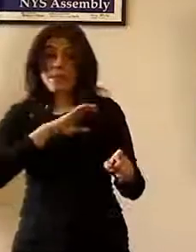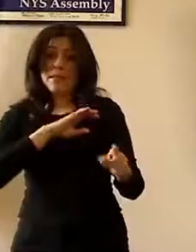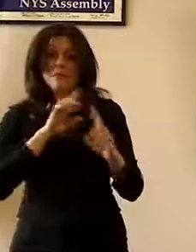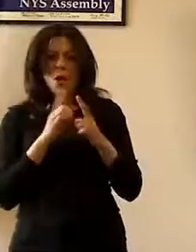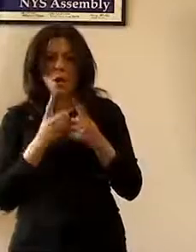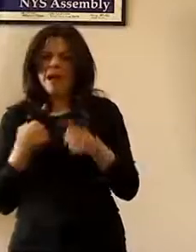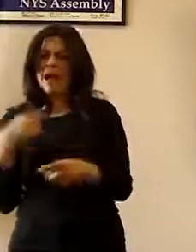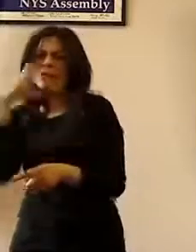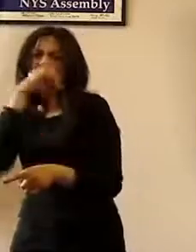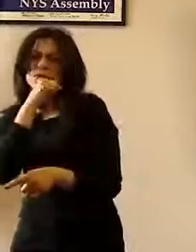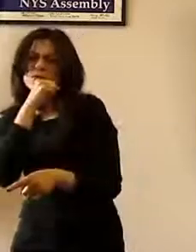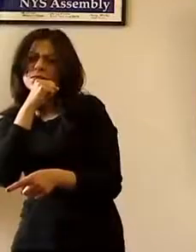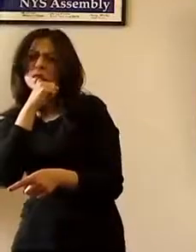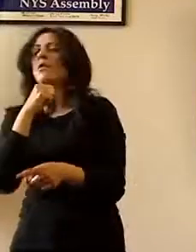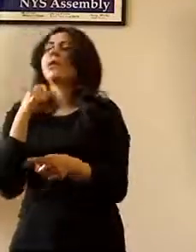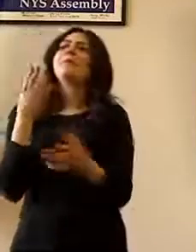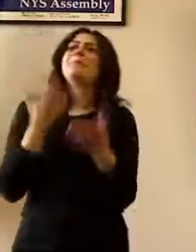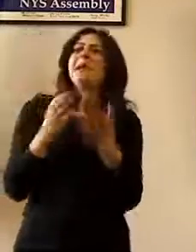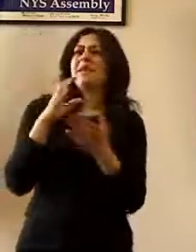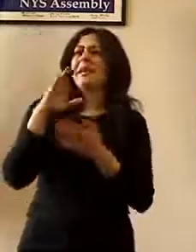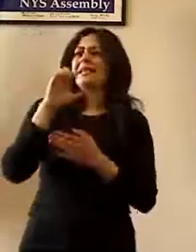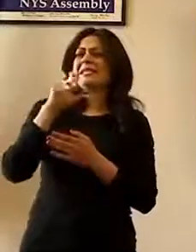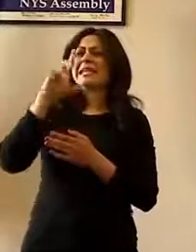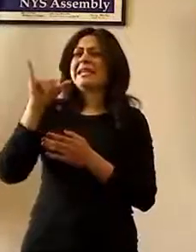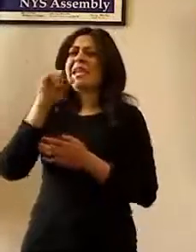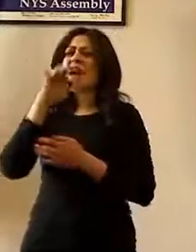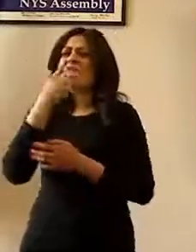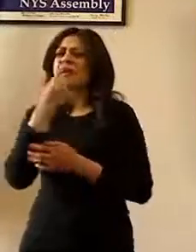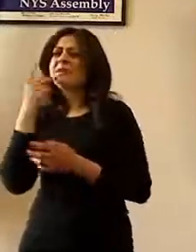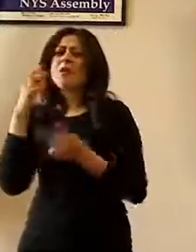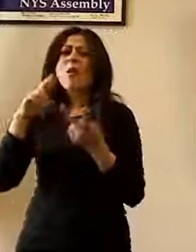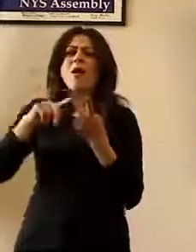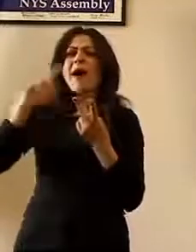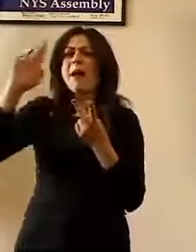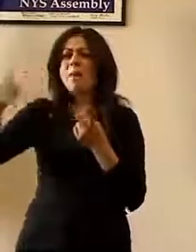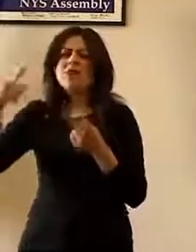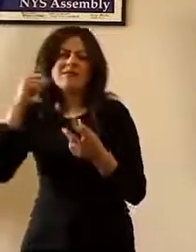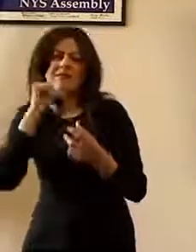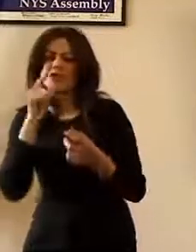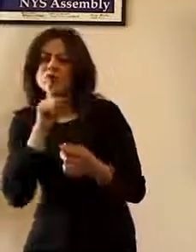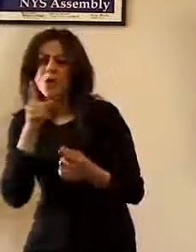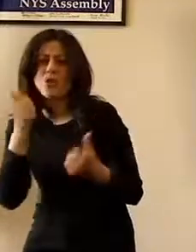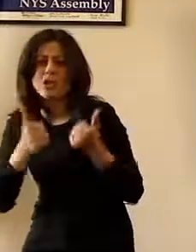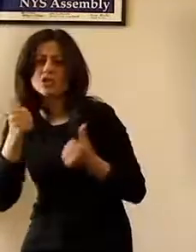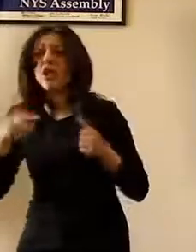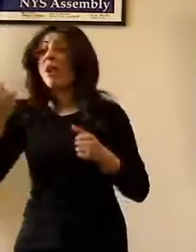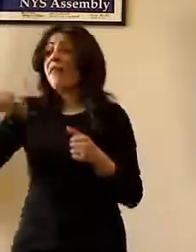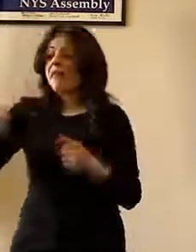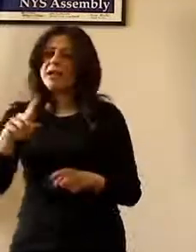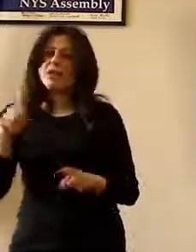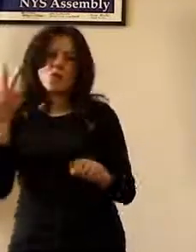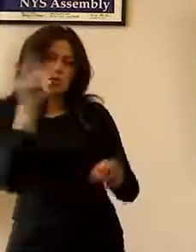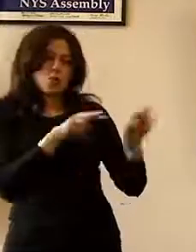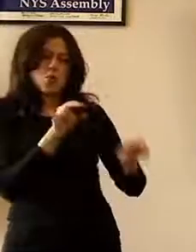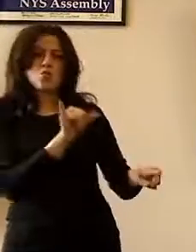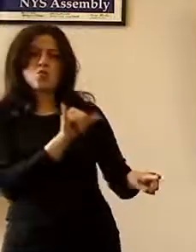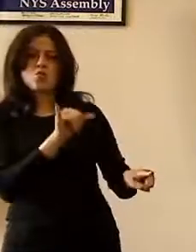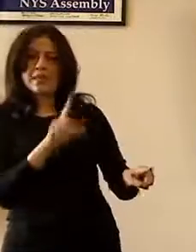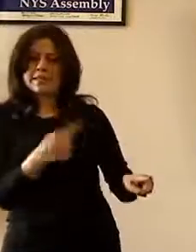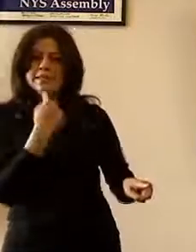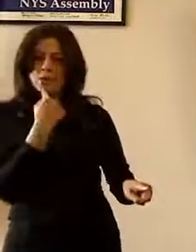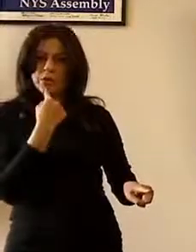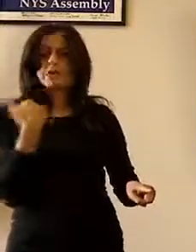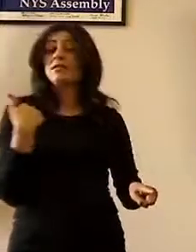presumably in this case, but it could be City of Poughkeepsie, it could be Hyde Park. These police agencies take these kinds of things seriously.